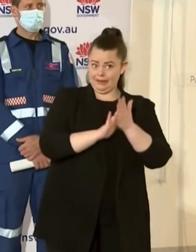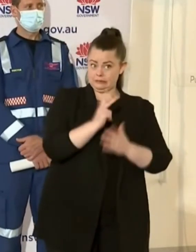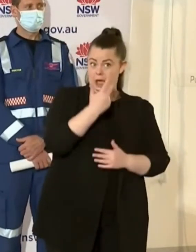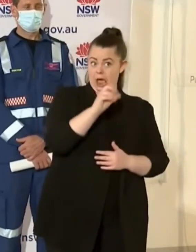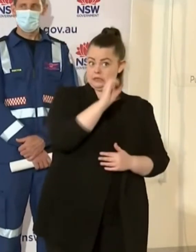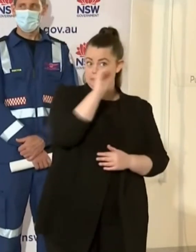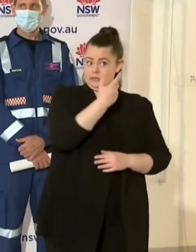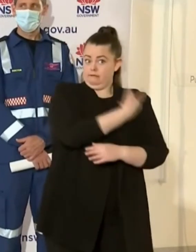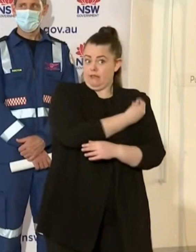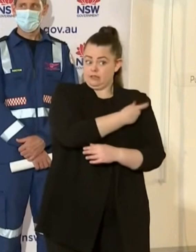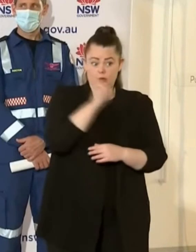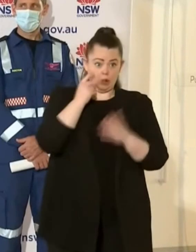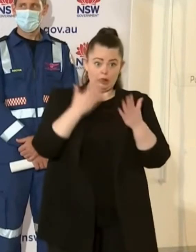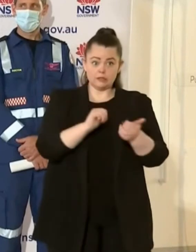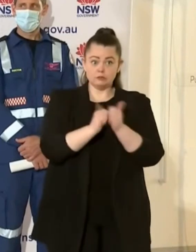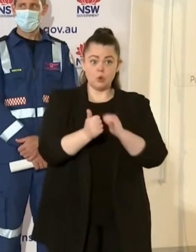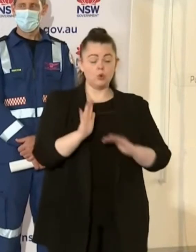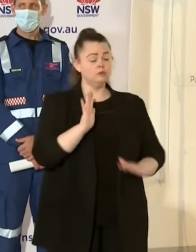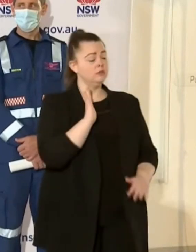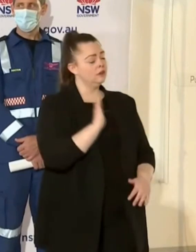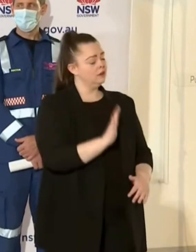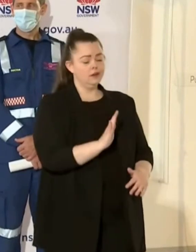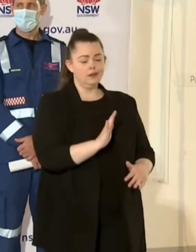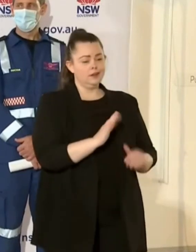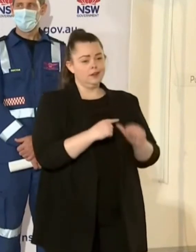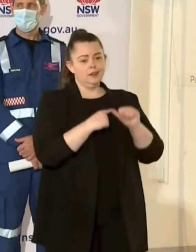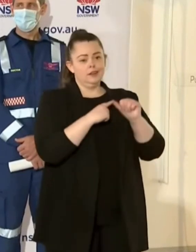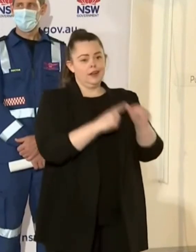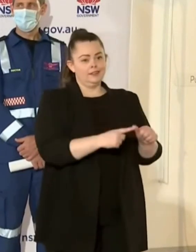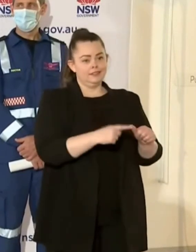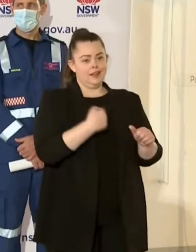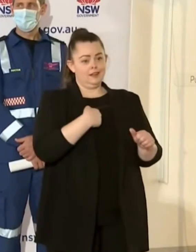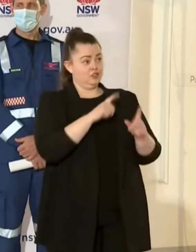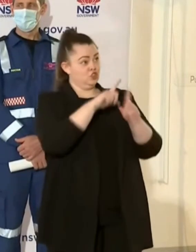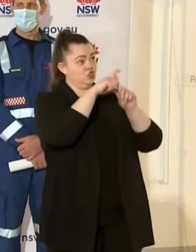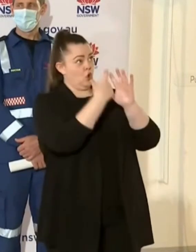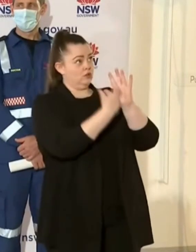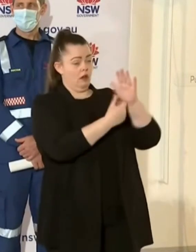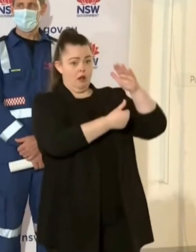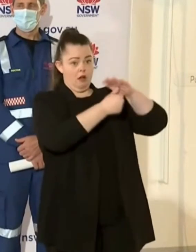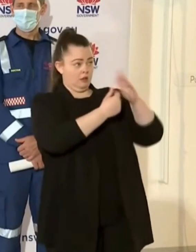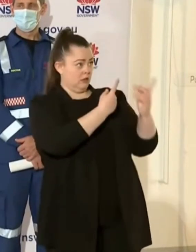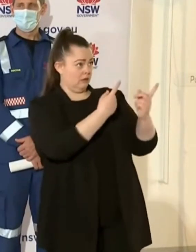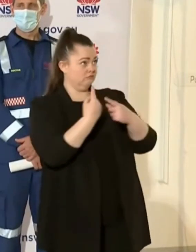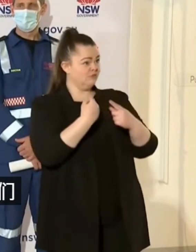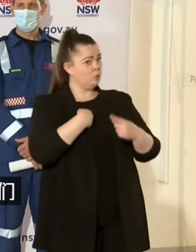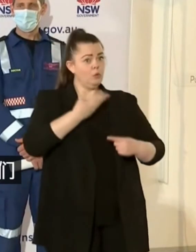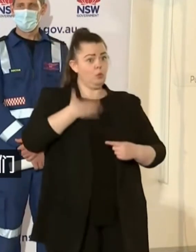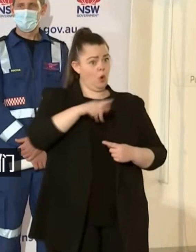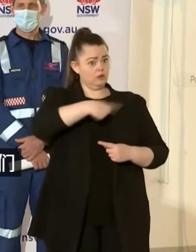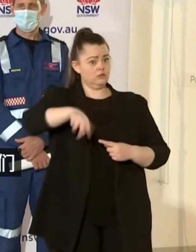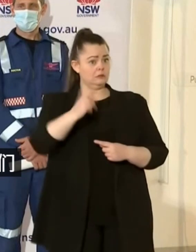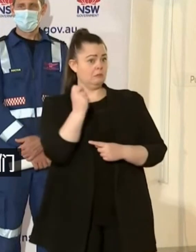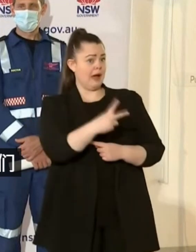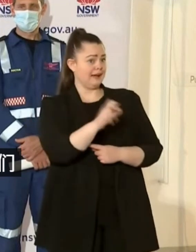I think Dr. Chand and the team, again, are very aware that trying to get people out to play sport is very high on the agenda. I think give us